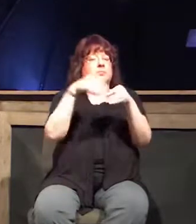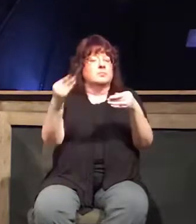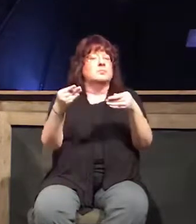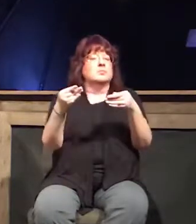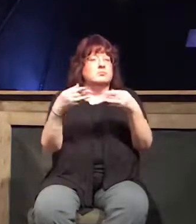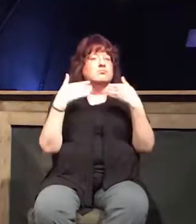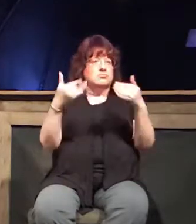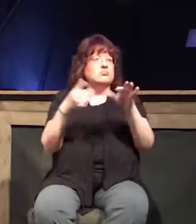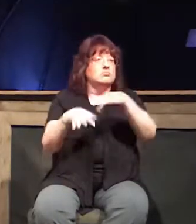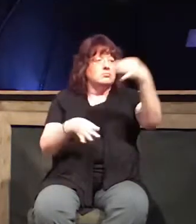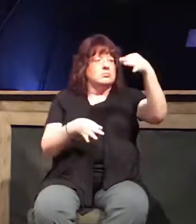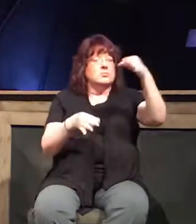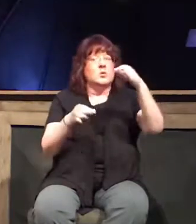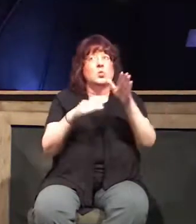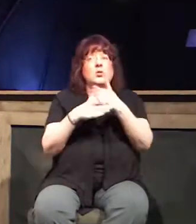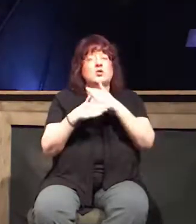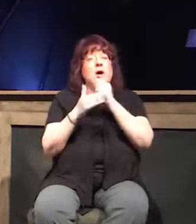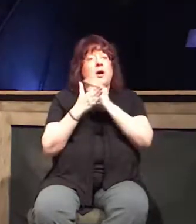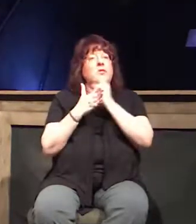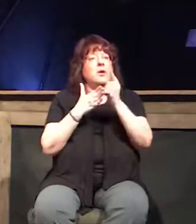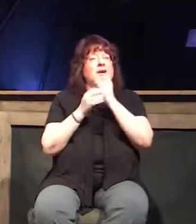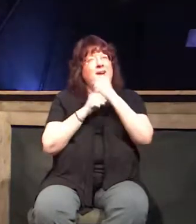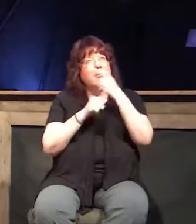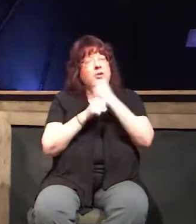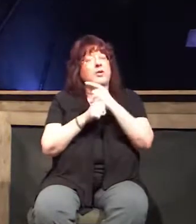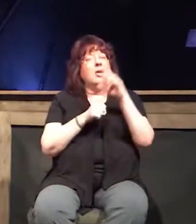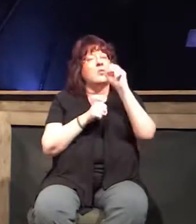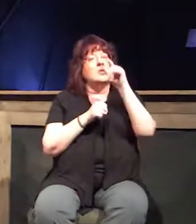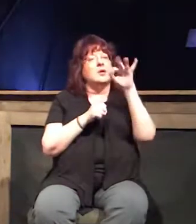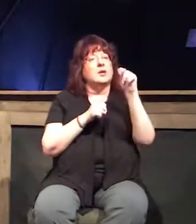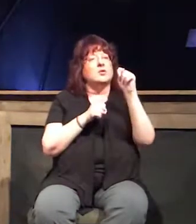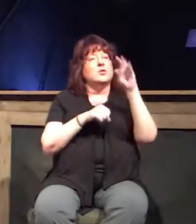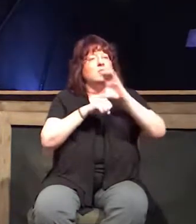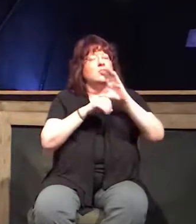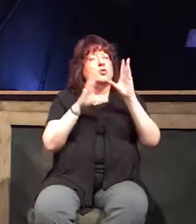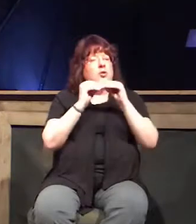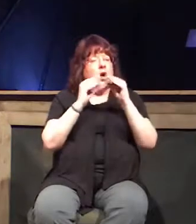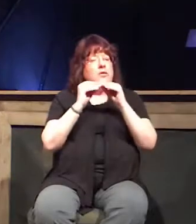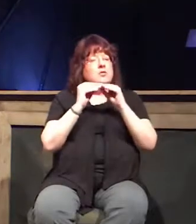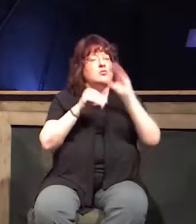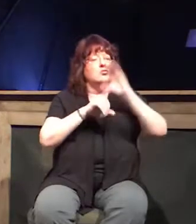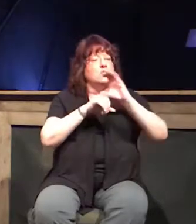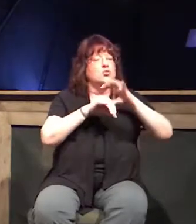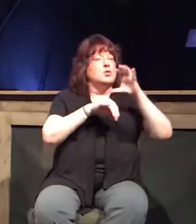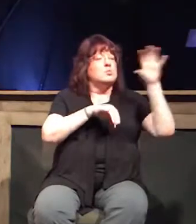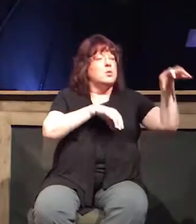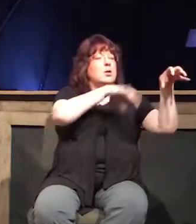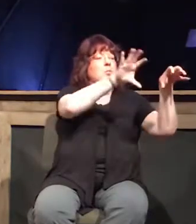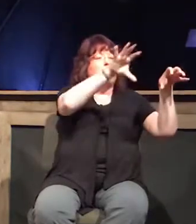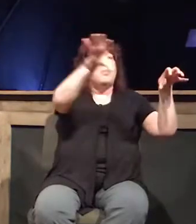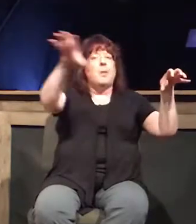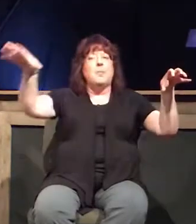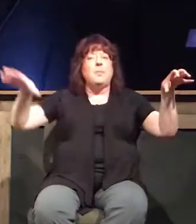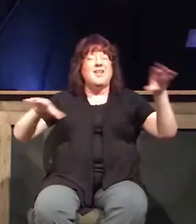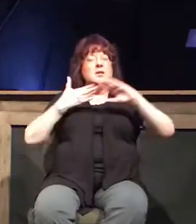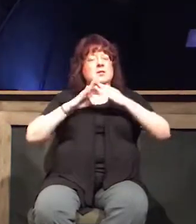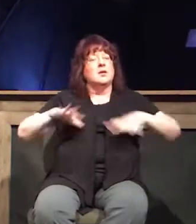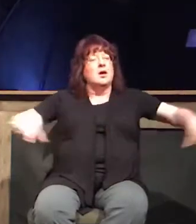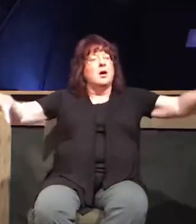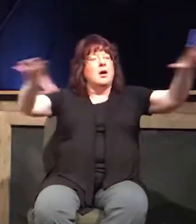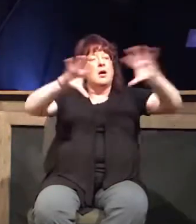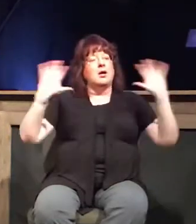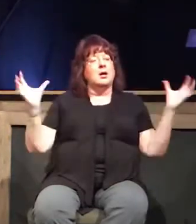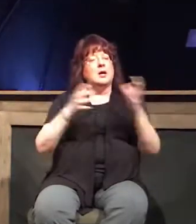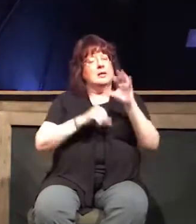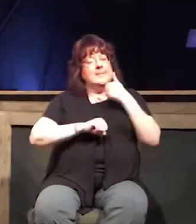out right now. We share this every year at our Resilient Church Conference. So we gather churches and groups from all over the city who need to